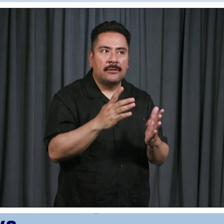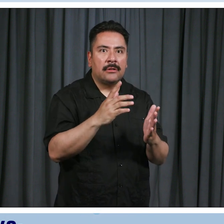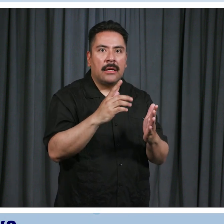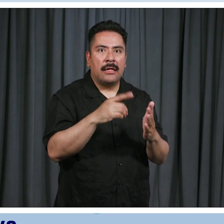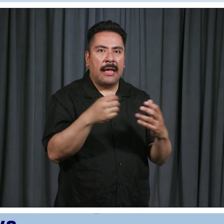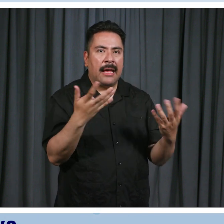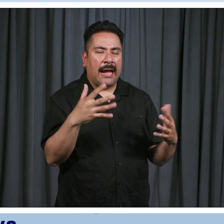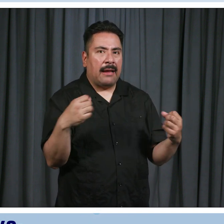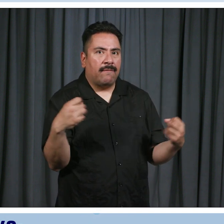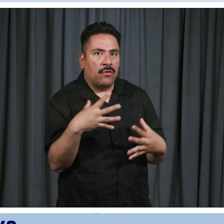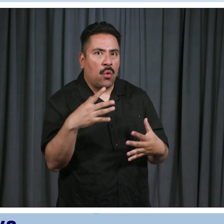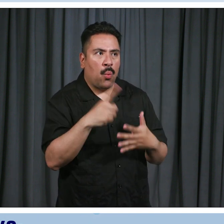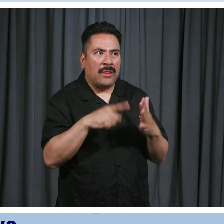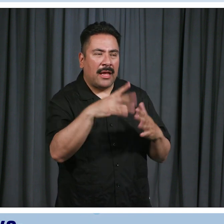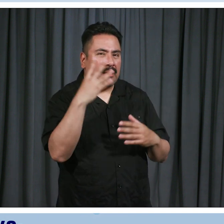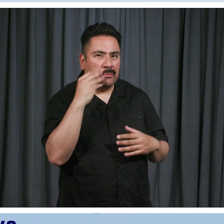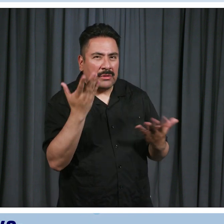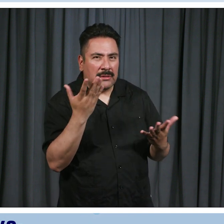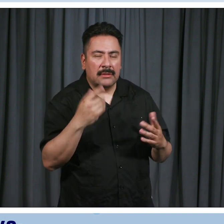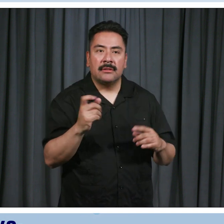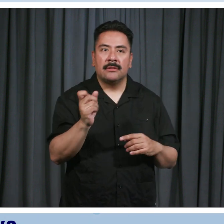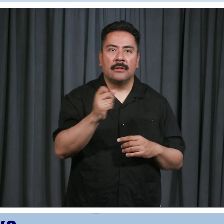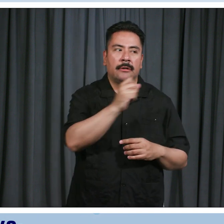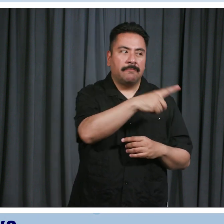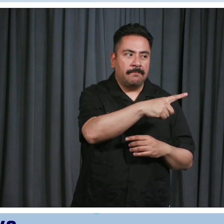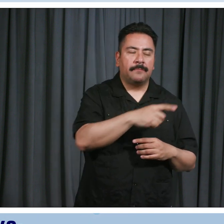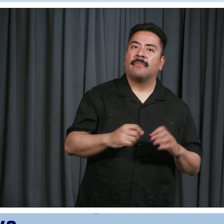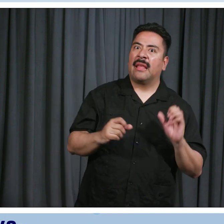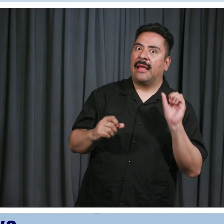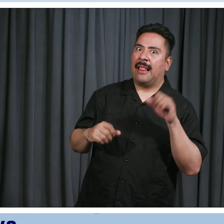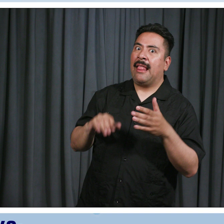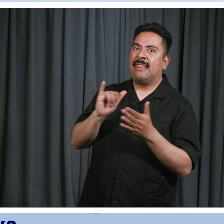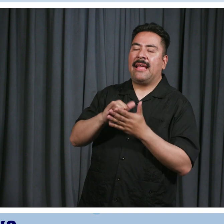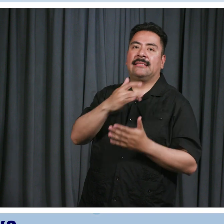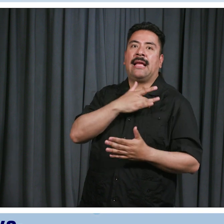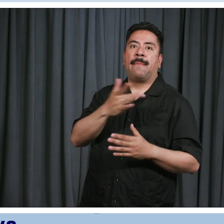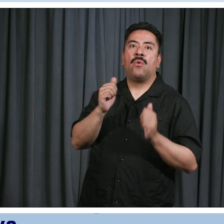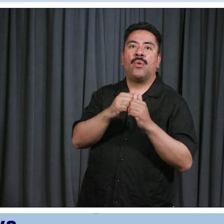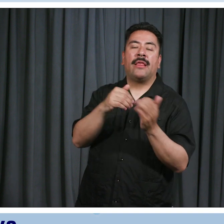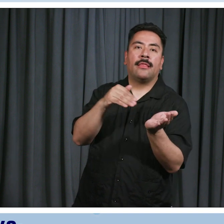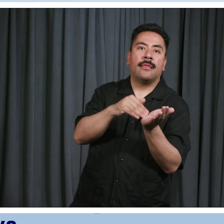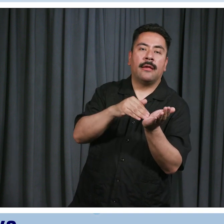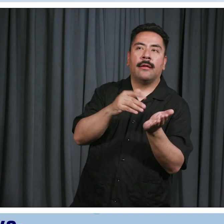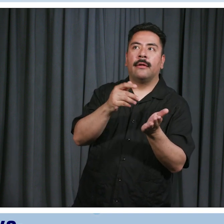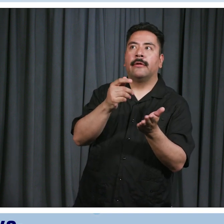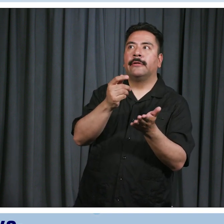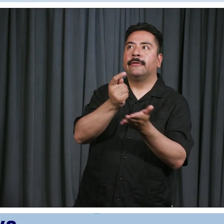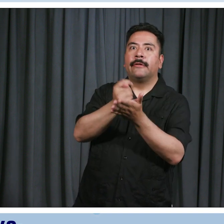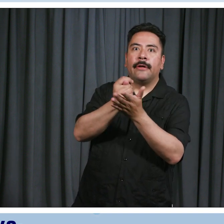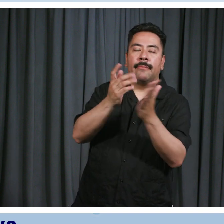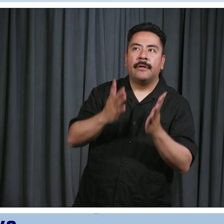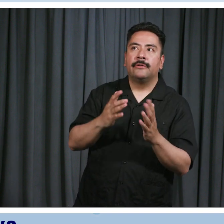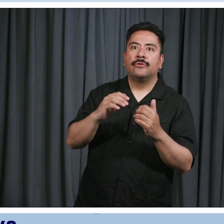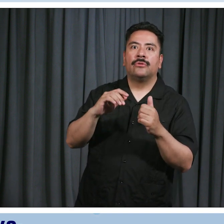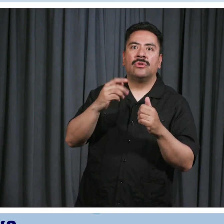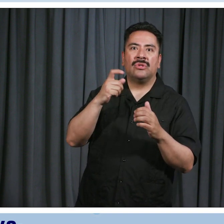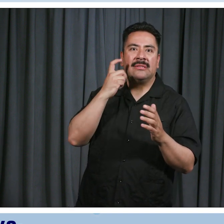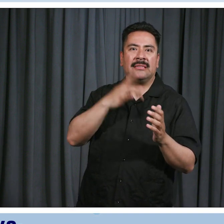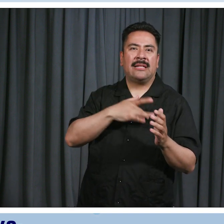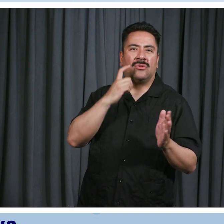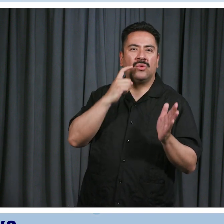Yeah, that's a whole thing within the provider space. You see that a lot with like first responder